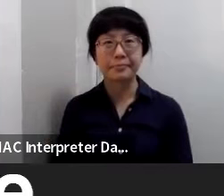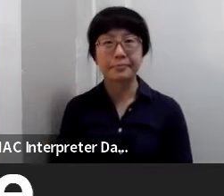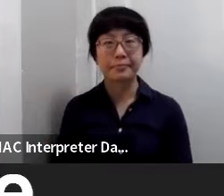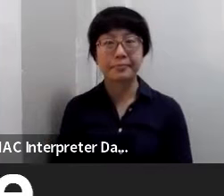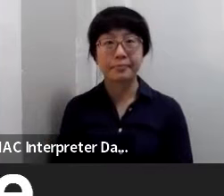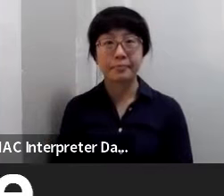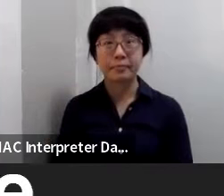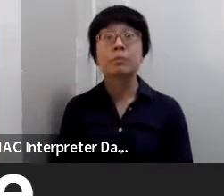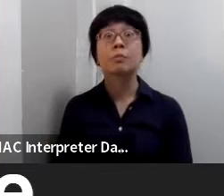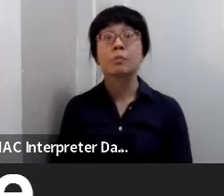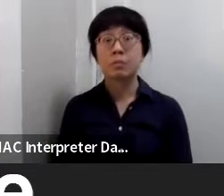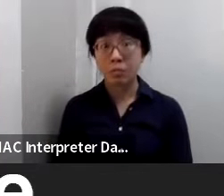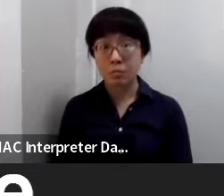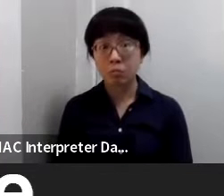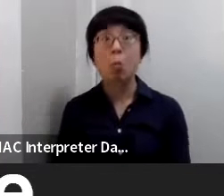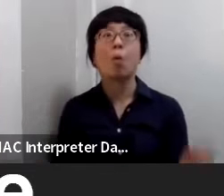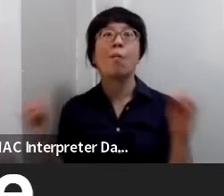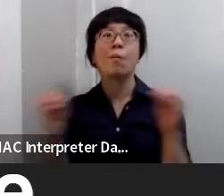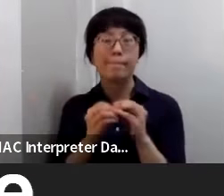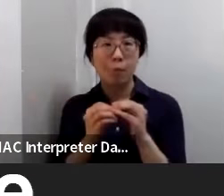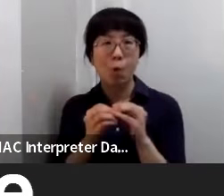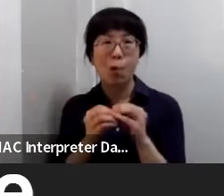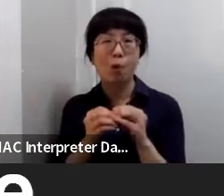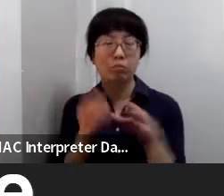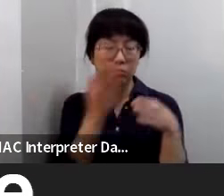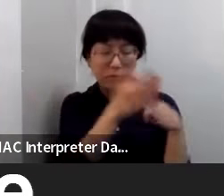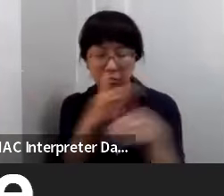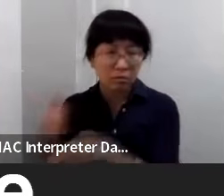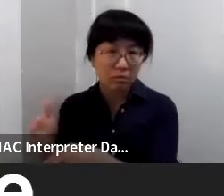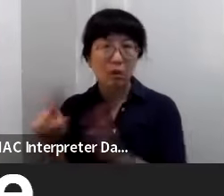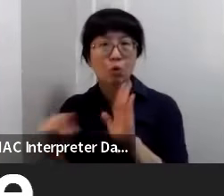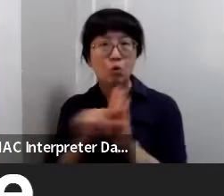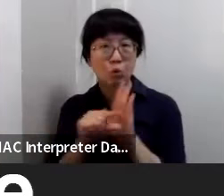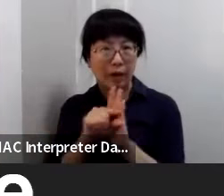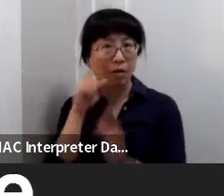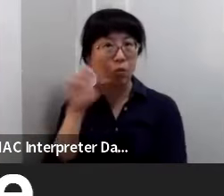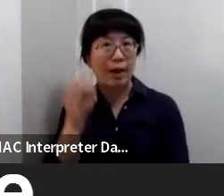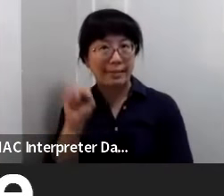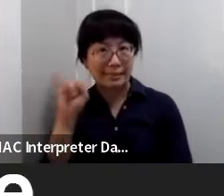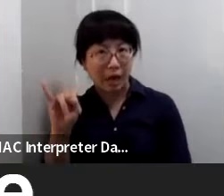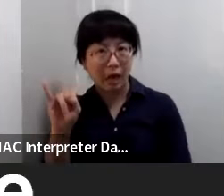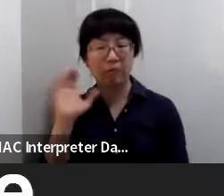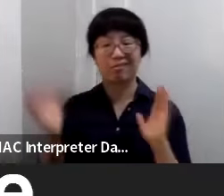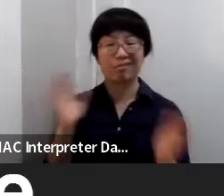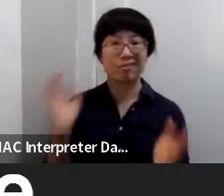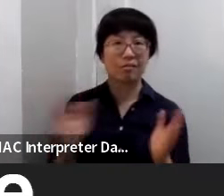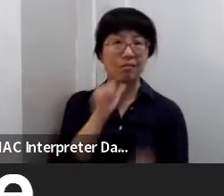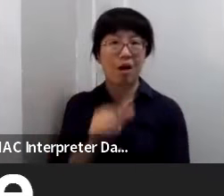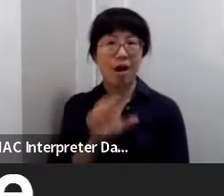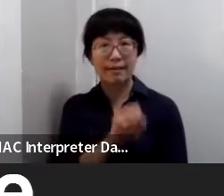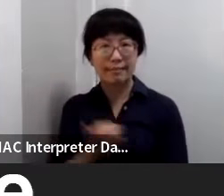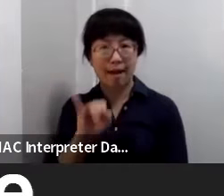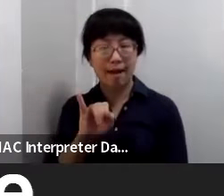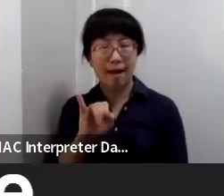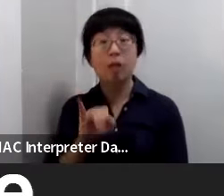And next, we have a further breakdown of grades between the SI students versus non-SI students. And here you can see